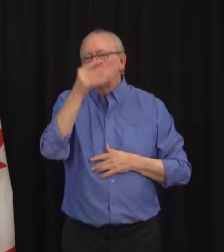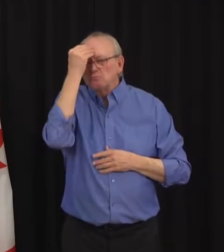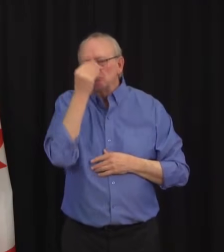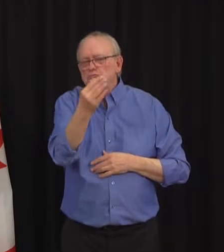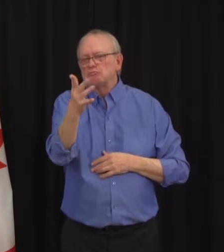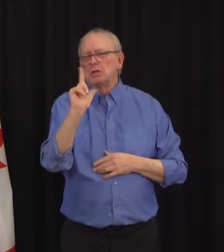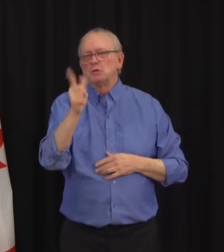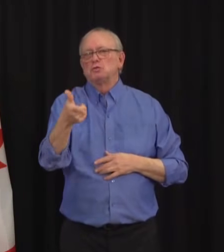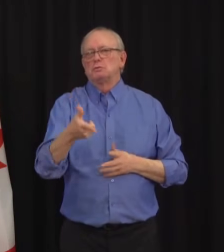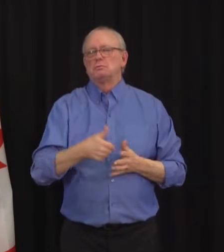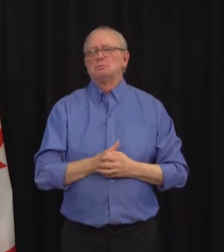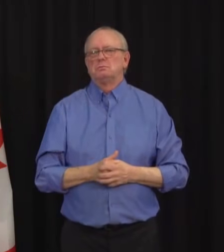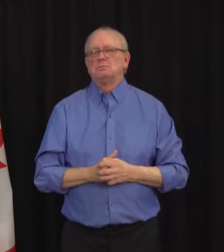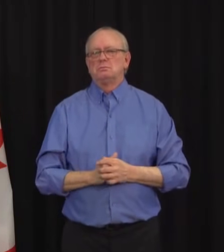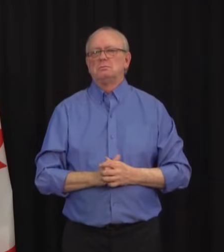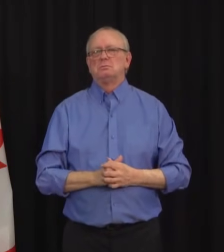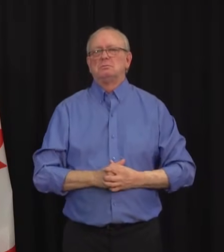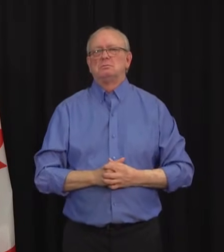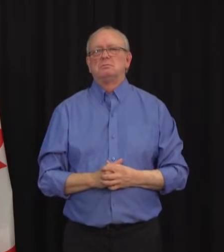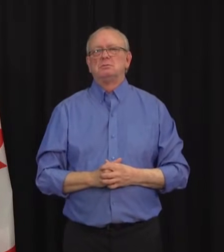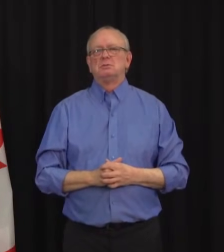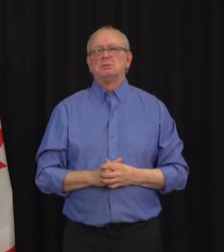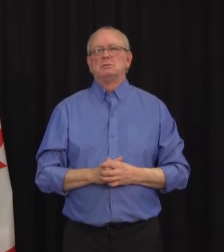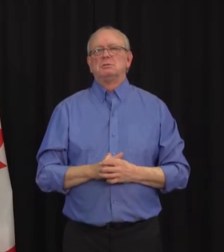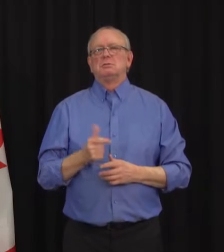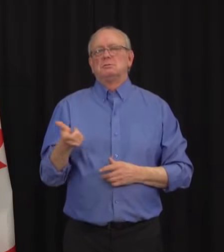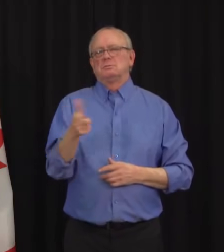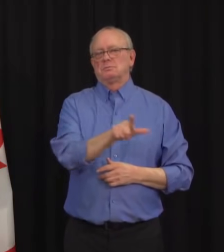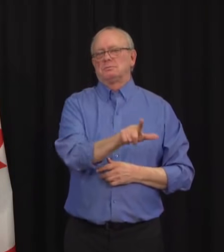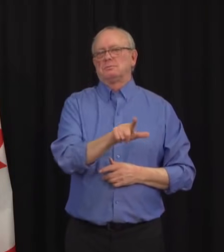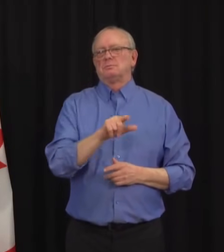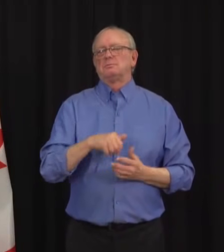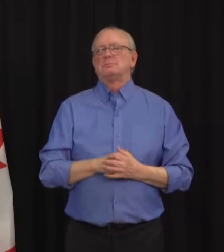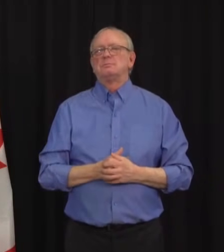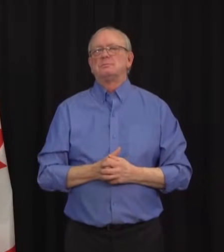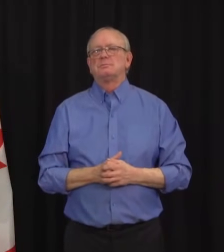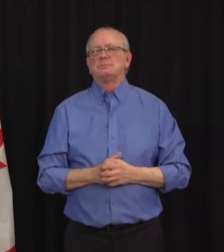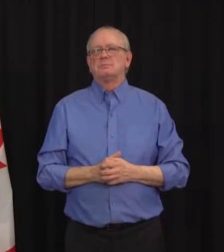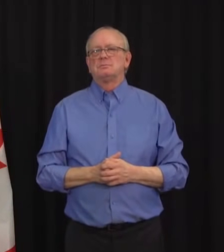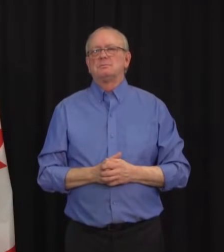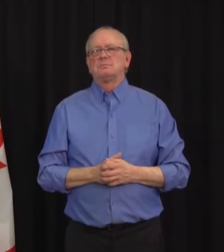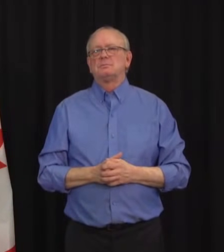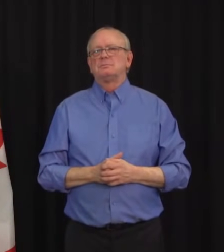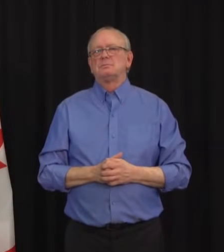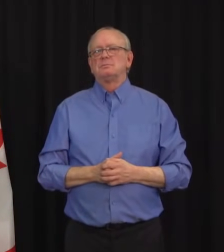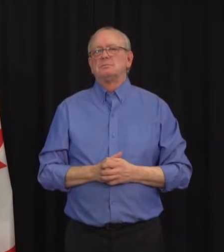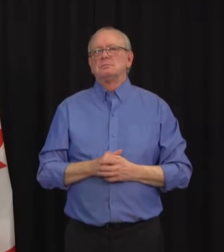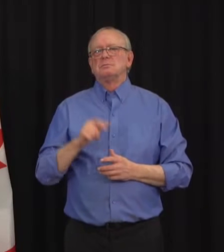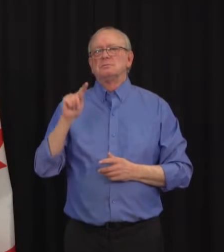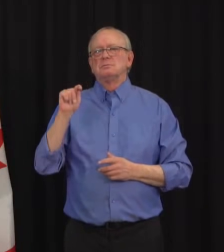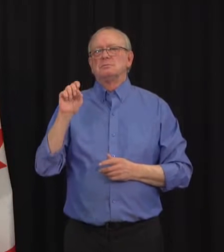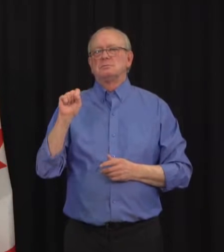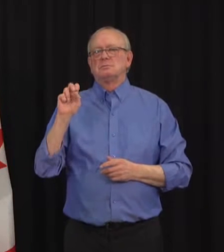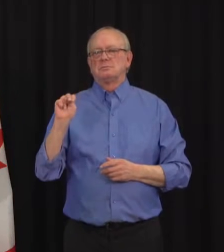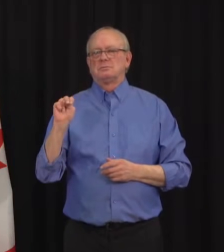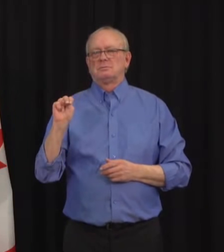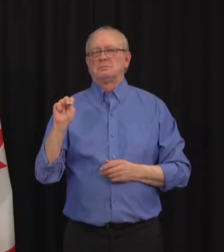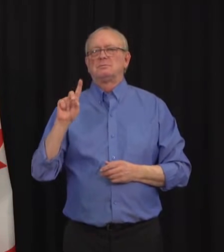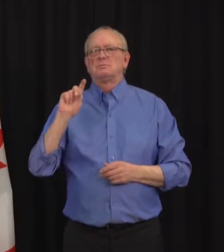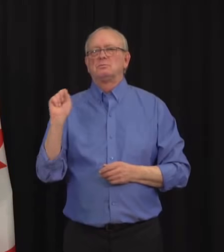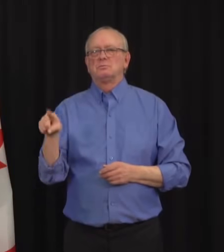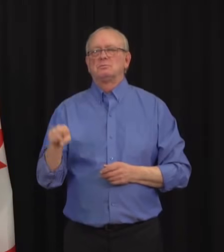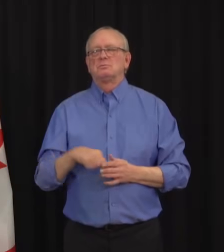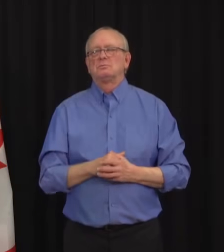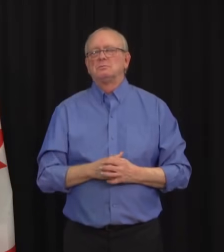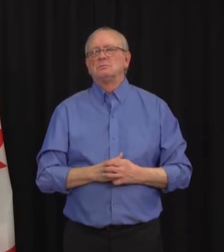Operator, could you put through the next caller, please? Next is Rick Westhead with TSN. Go ahead, Rick.